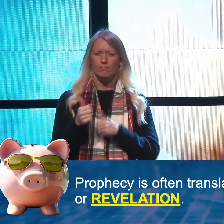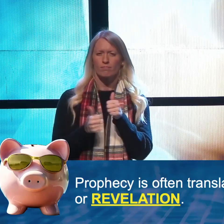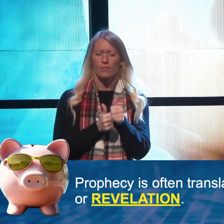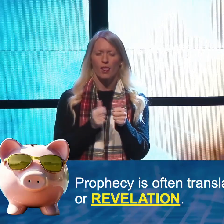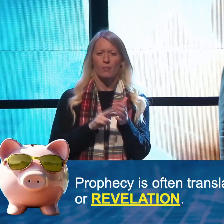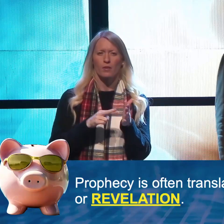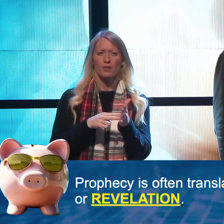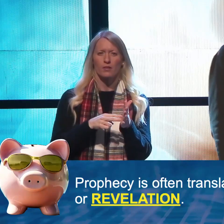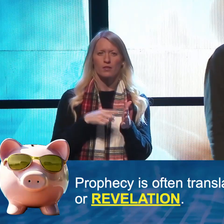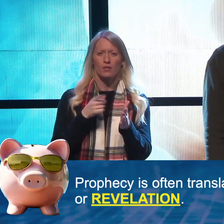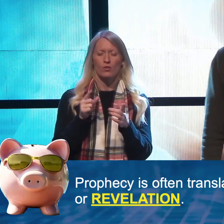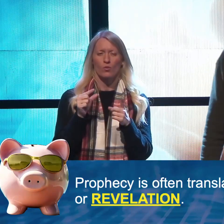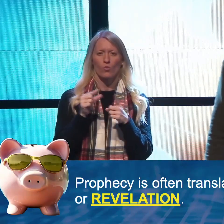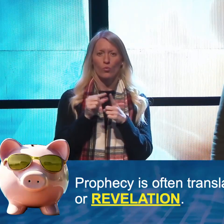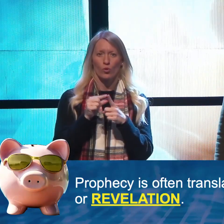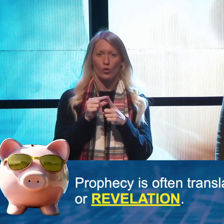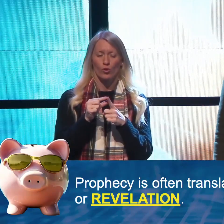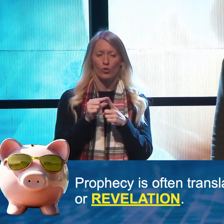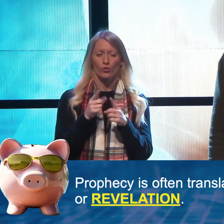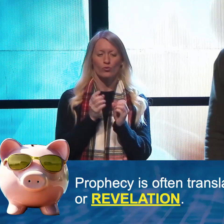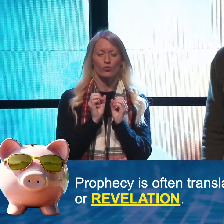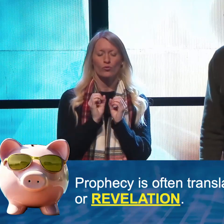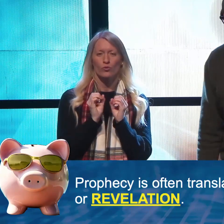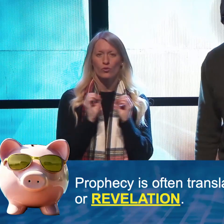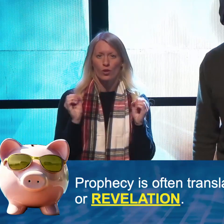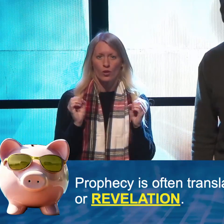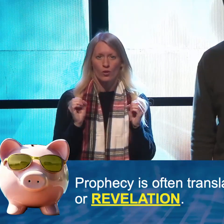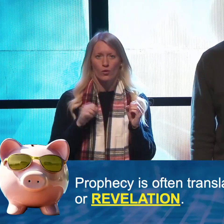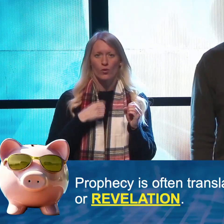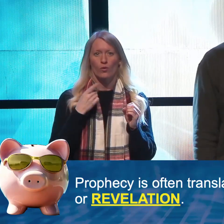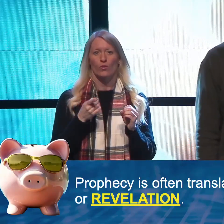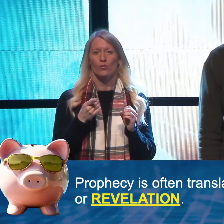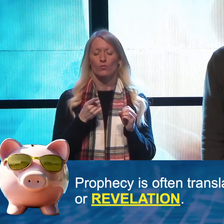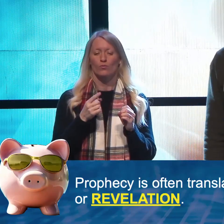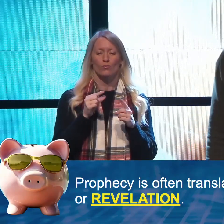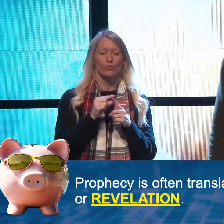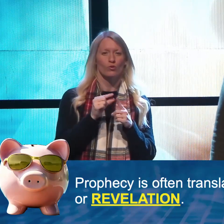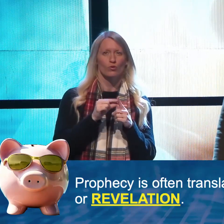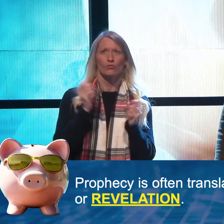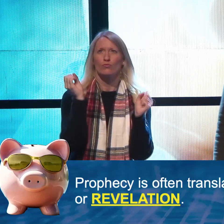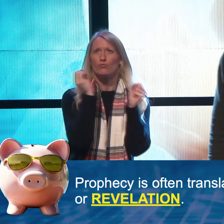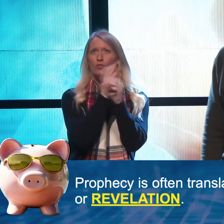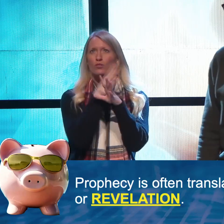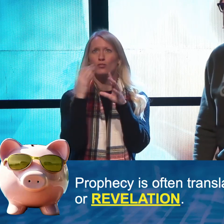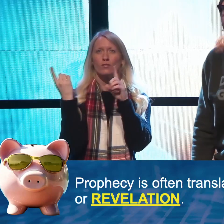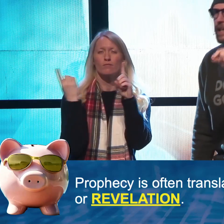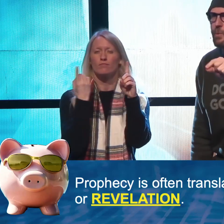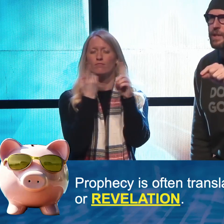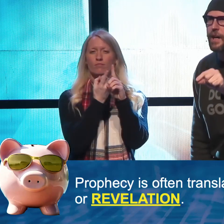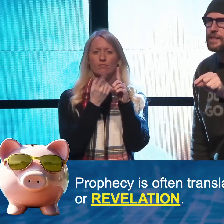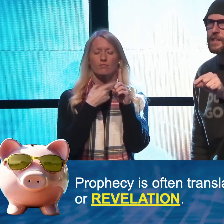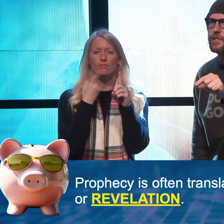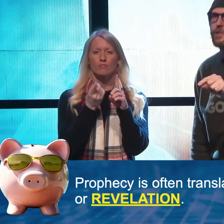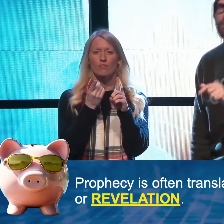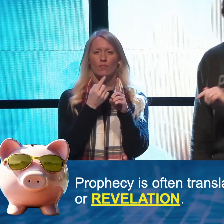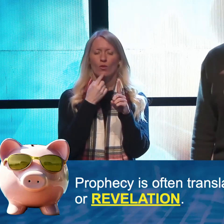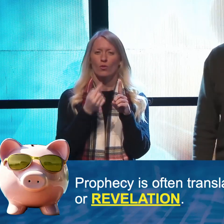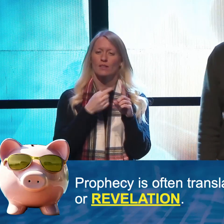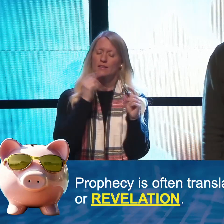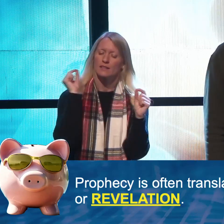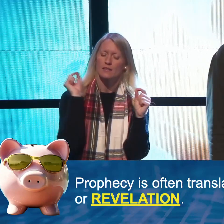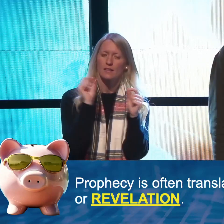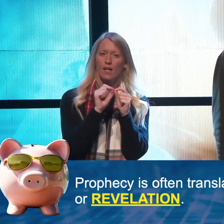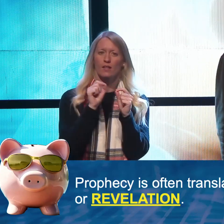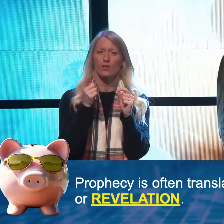is not, oh, well, there's like, where there's no prophetic word or where there's no vision where like you're being told exactly what God is going to do. Your person, no,